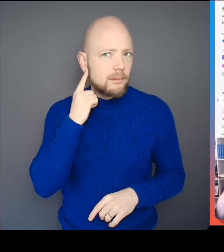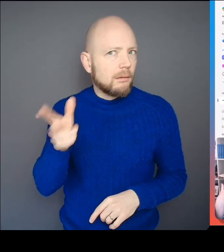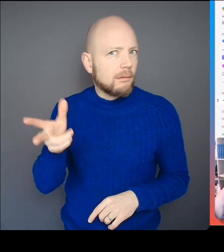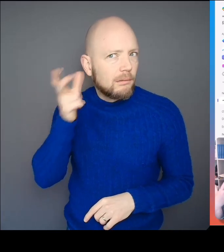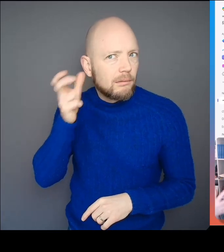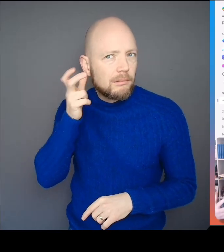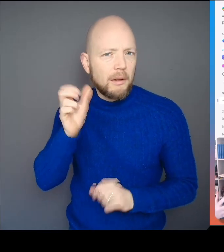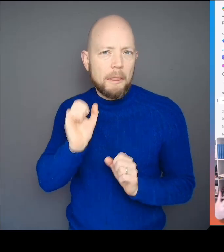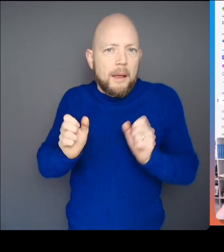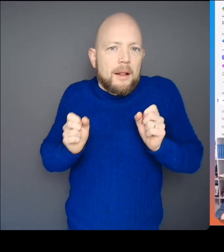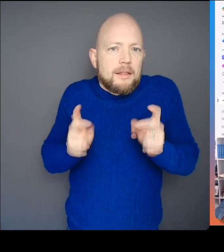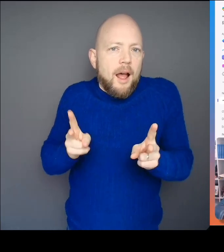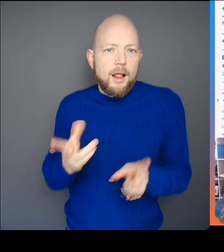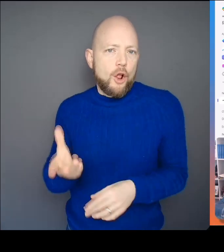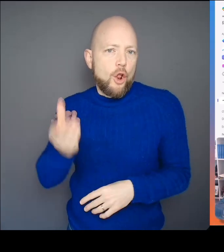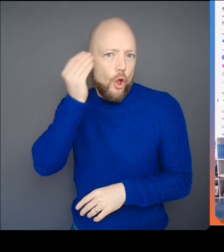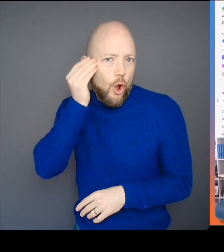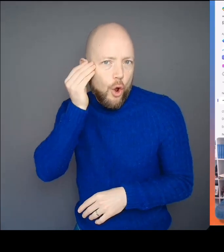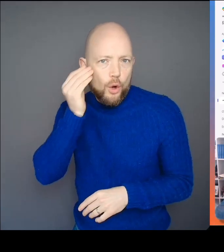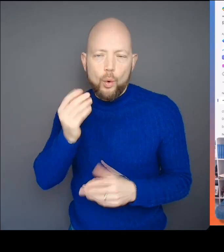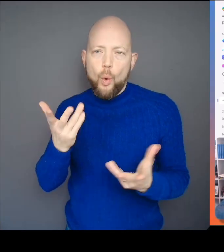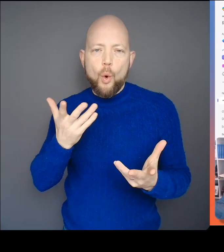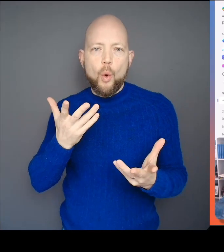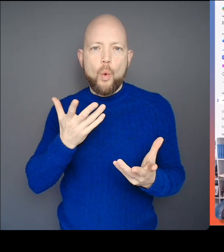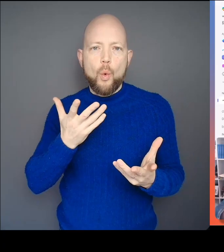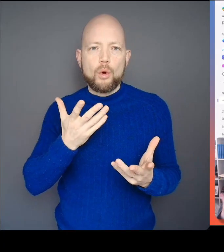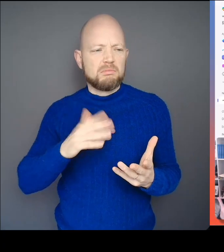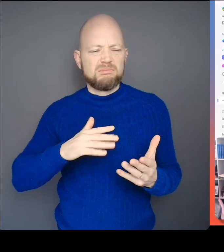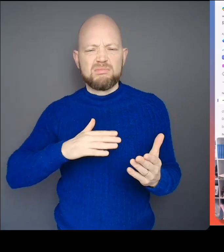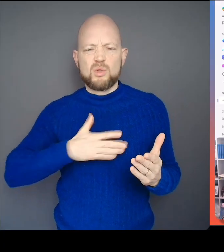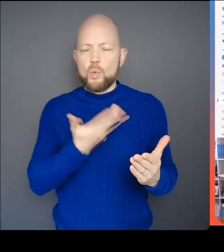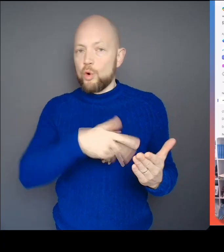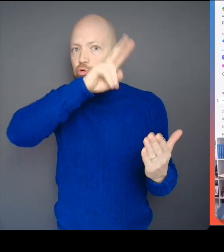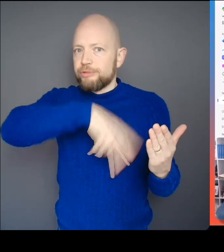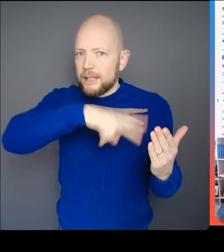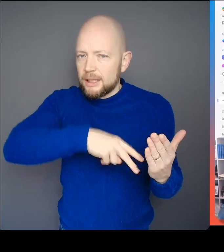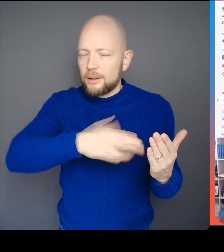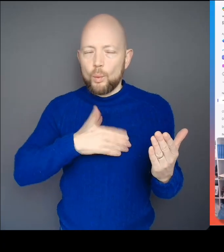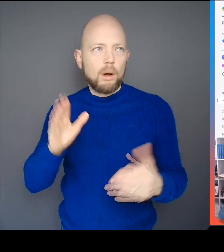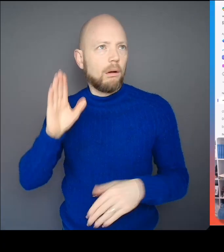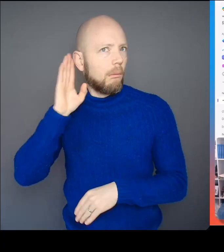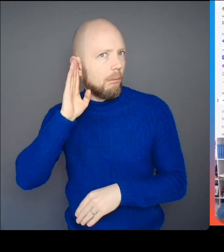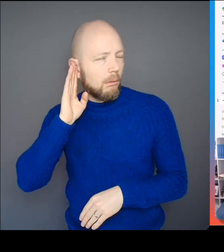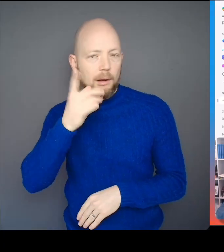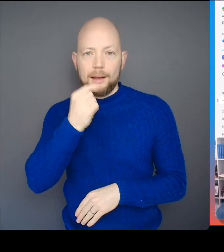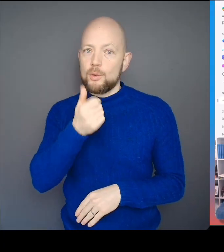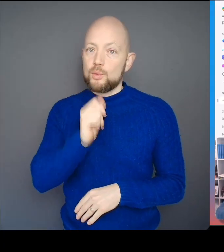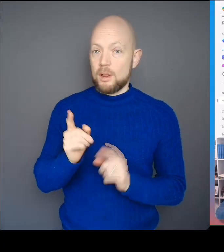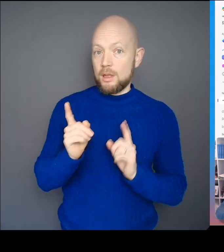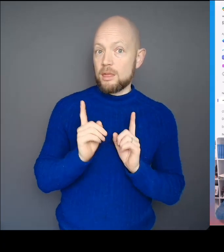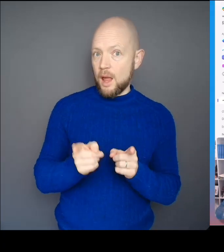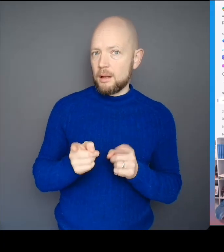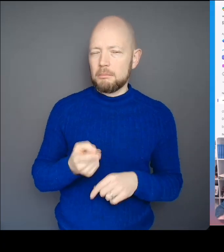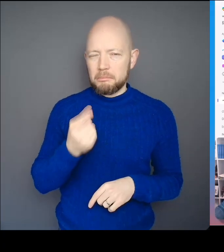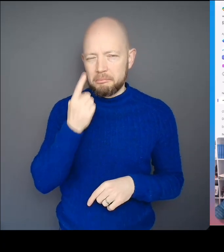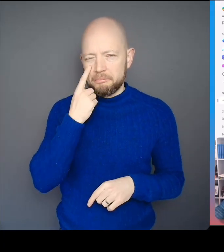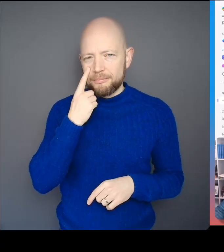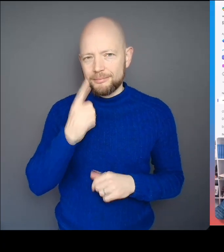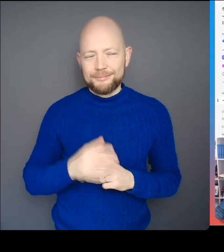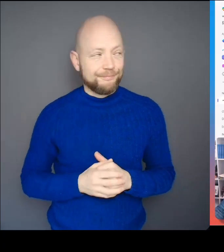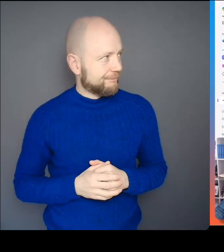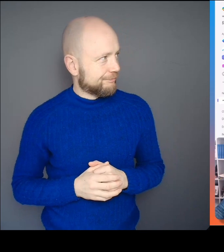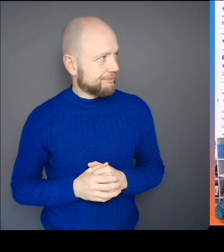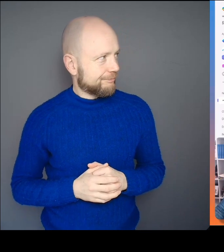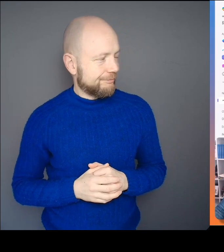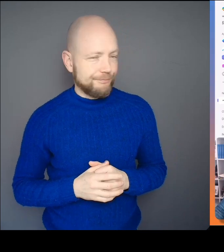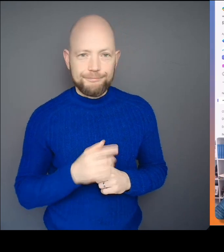more auditory learners, or if you just want to be able to get across something quickly without reading, this is actually a really high value